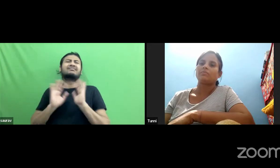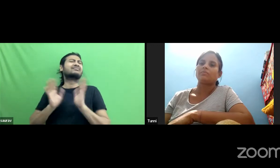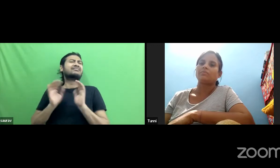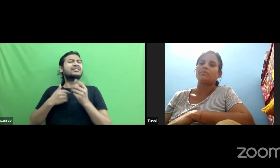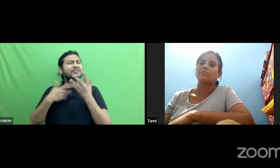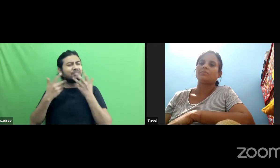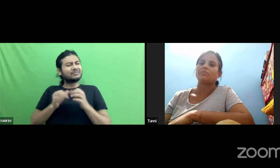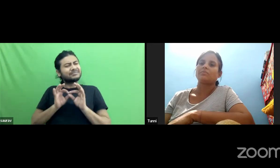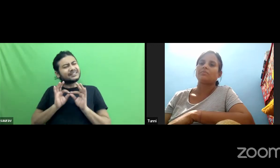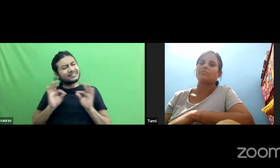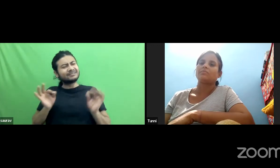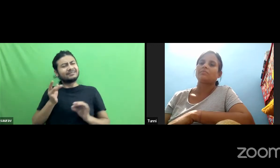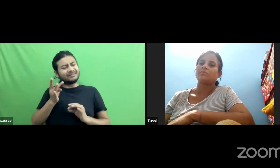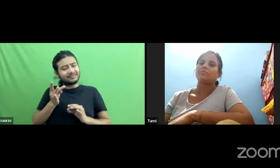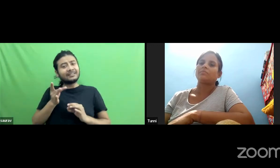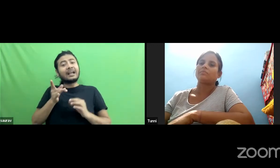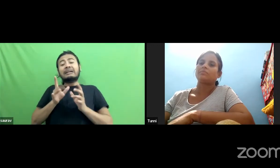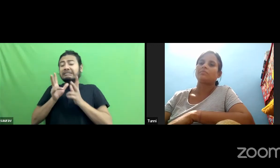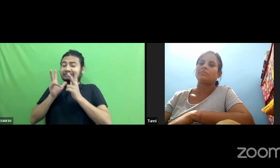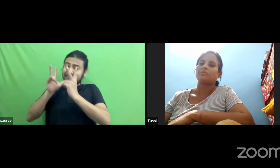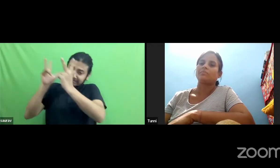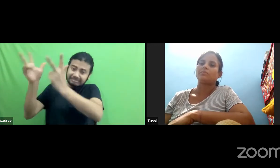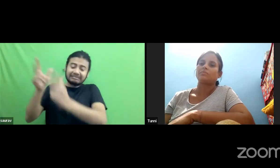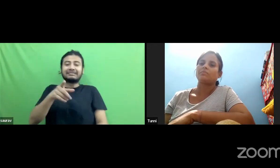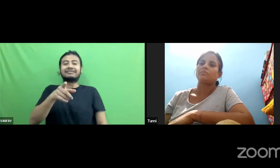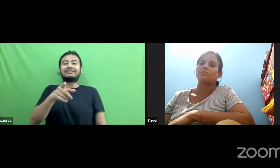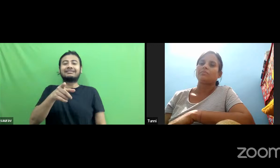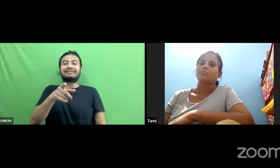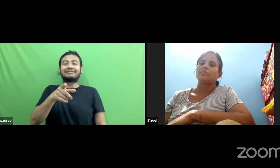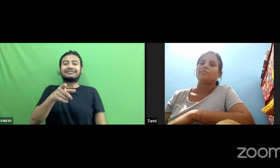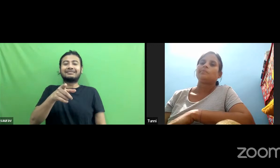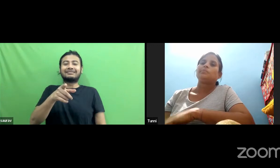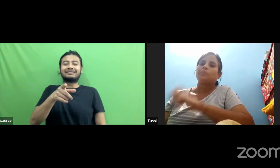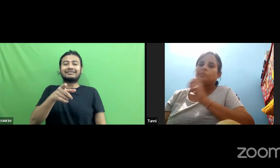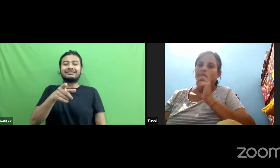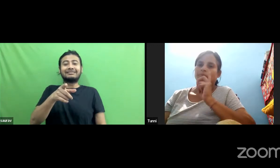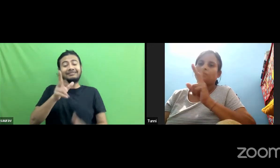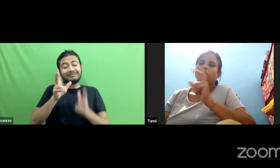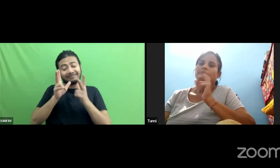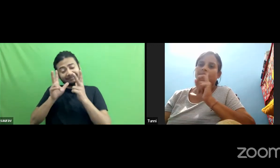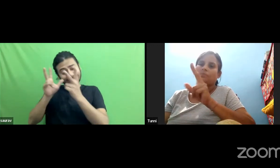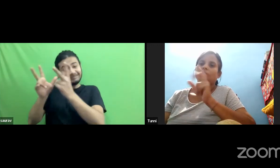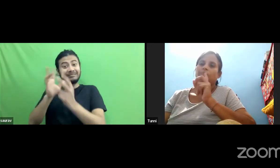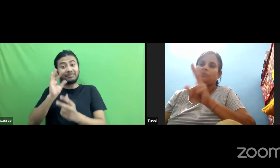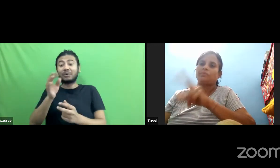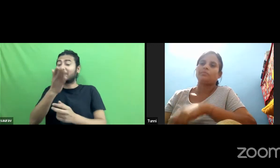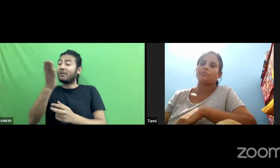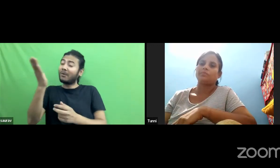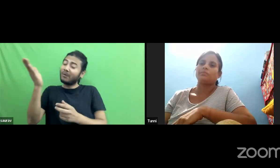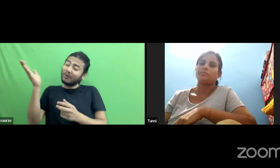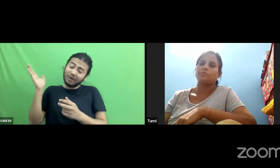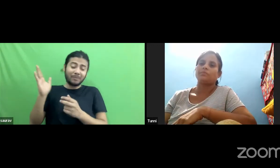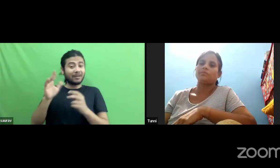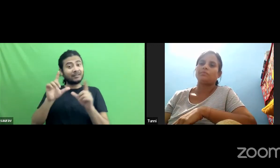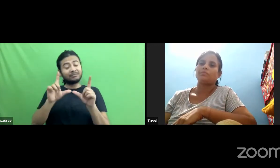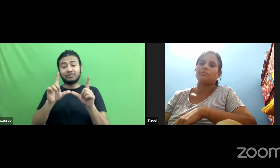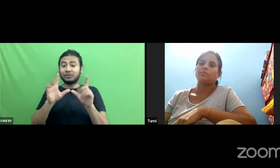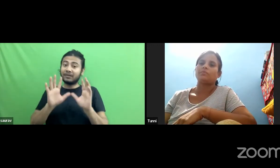He will arrange, definitely. You try and test it. This is tested by so many people. When we want some problem, we are facing